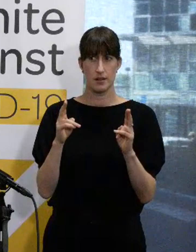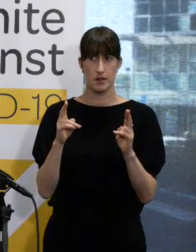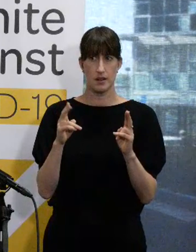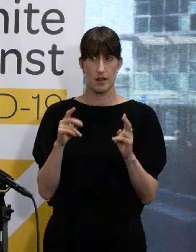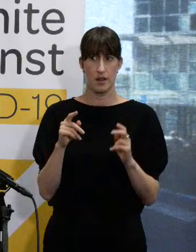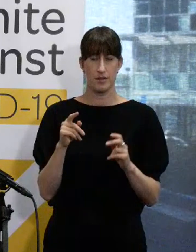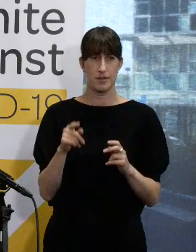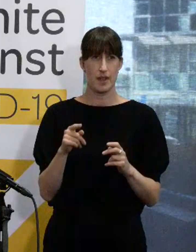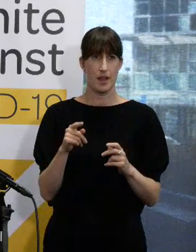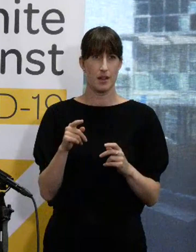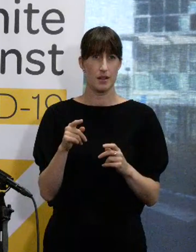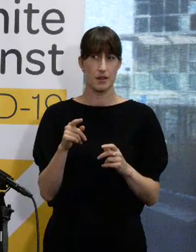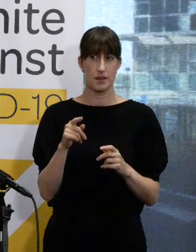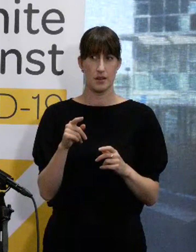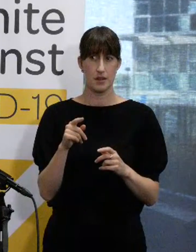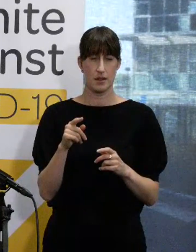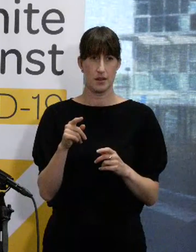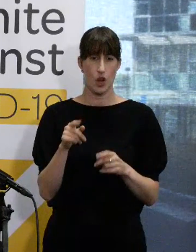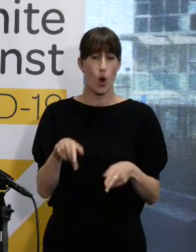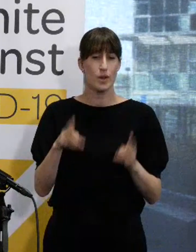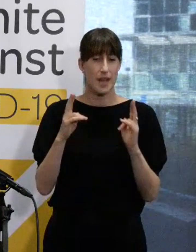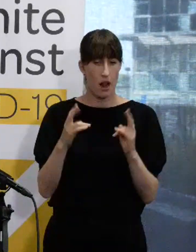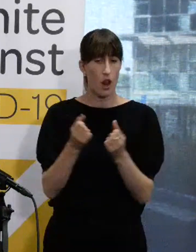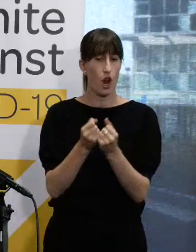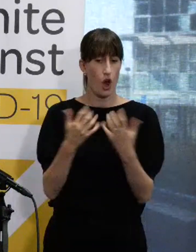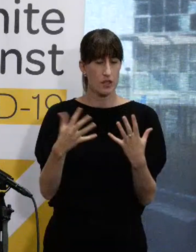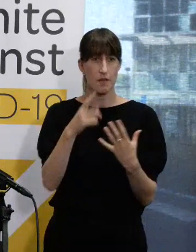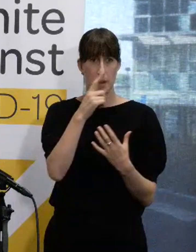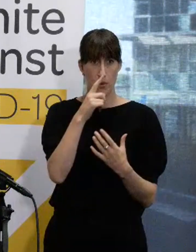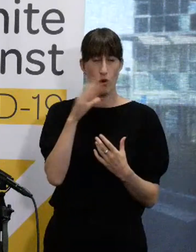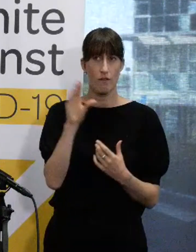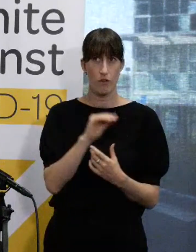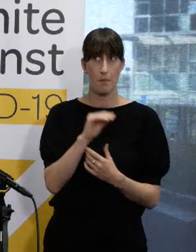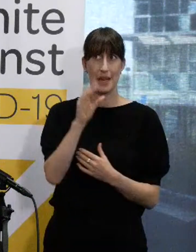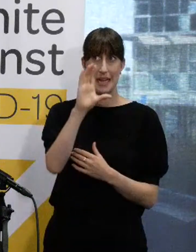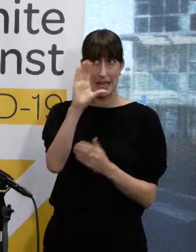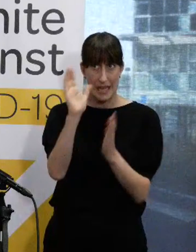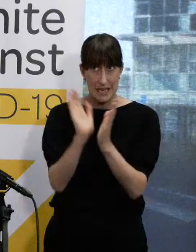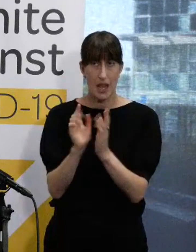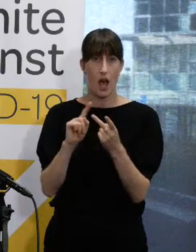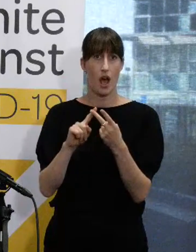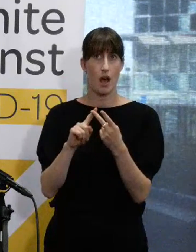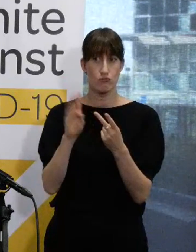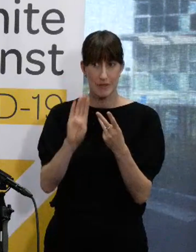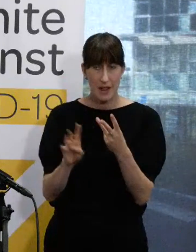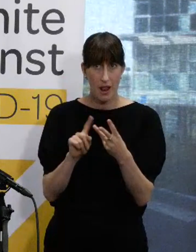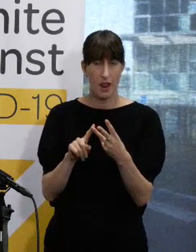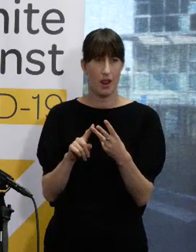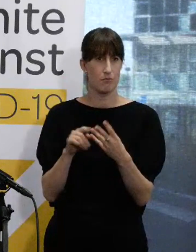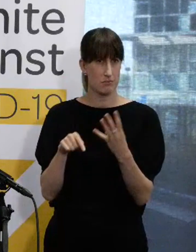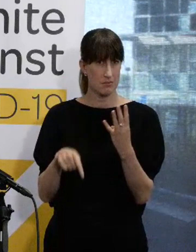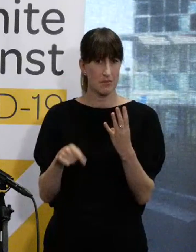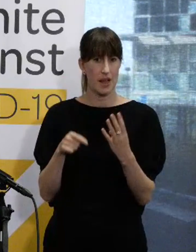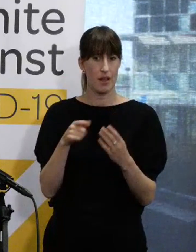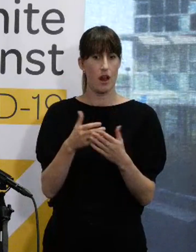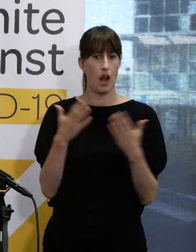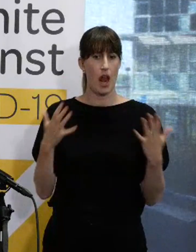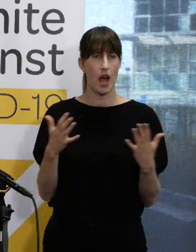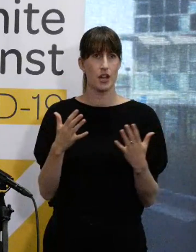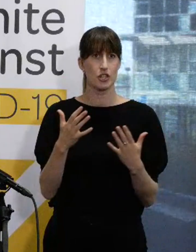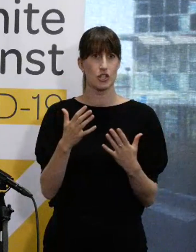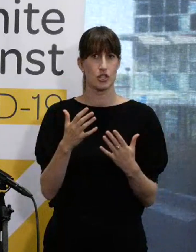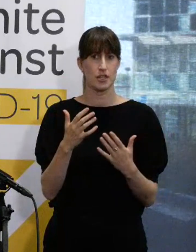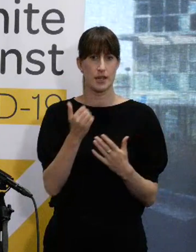of people from Brazil, from India, who are testing positive on day zero? So the Grand Millennium is one of our larger, if not